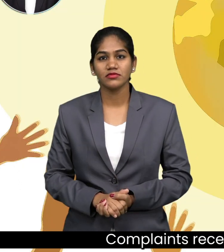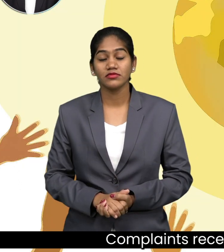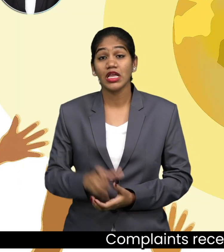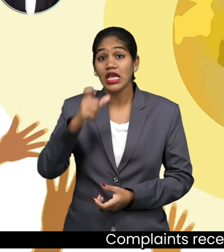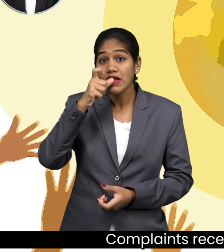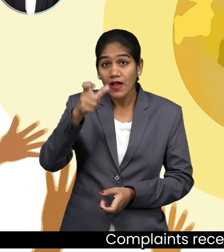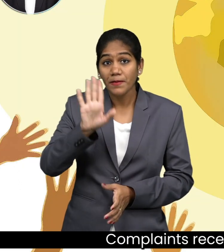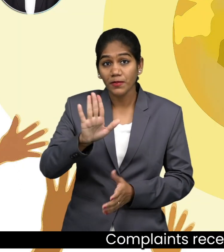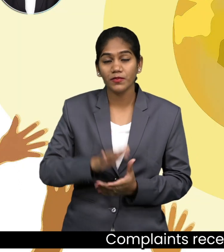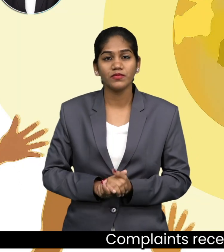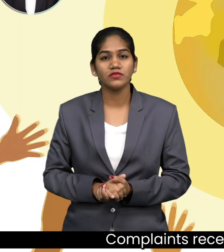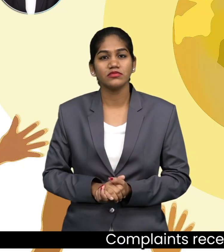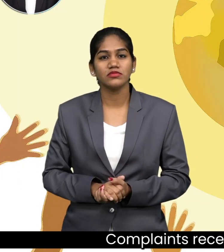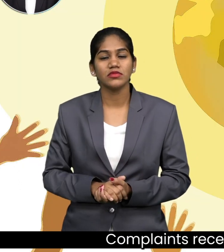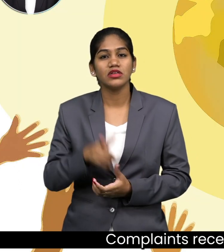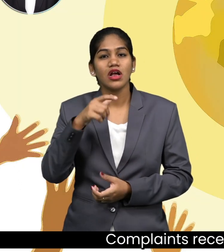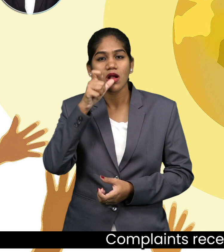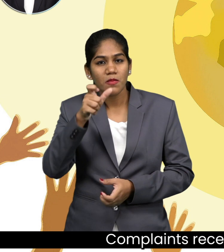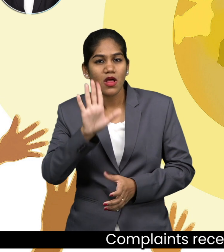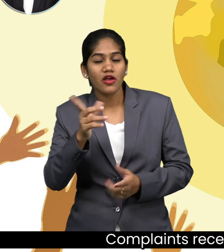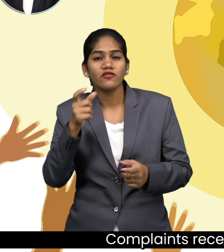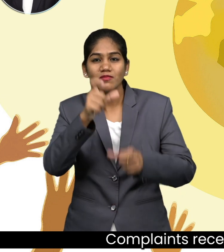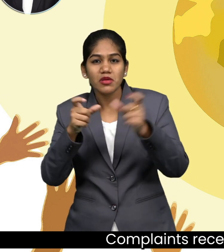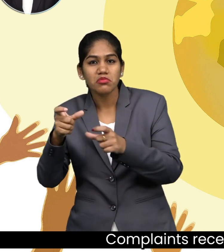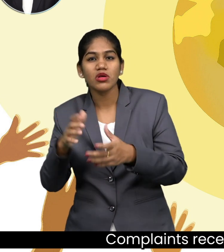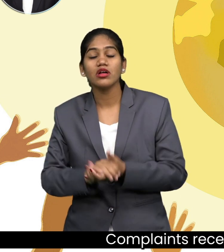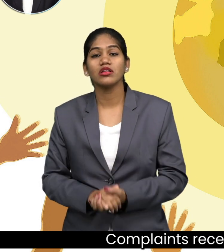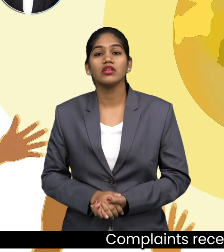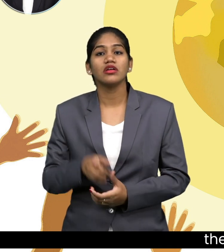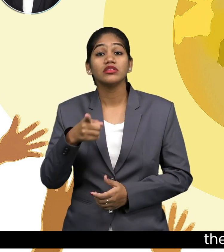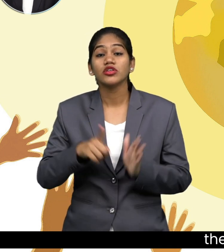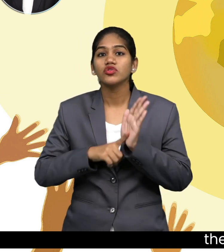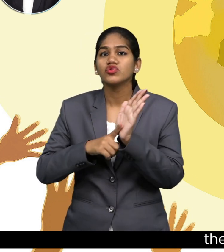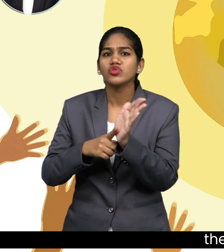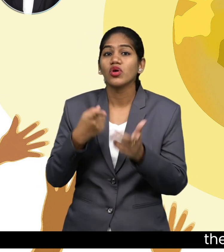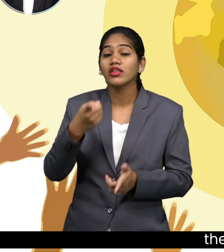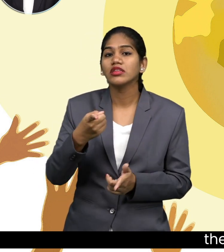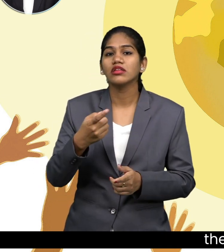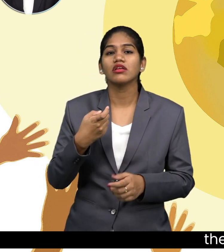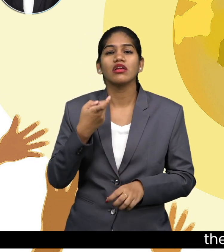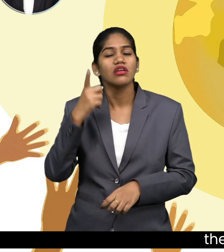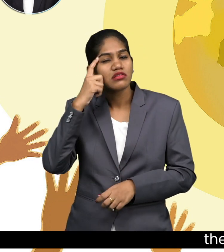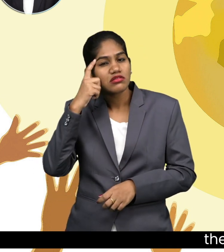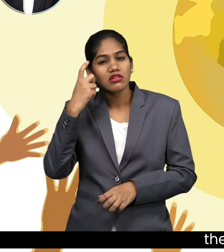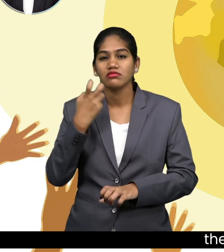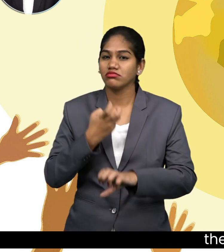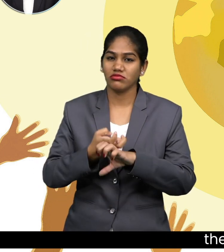Complaints received from people show that they think critically.